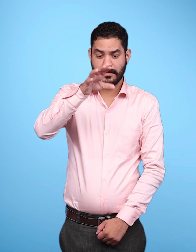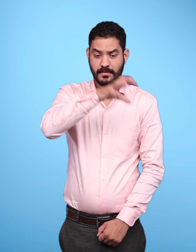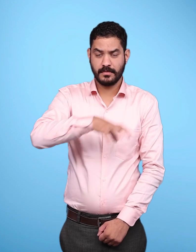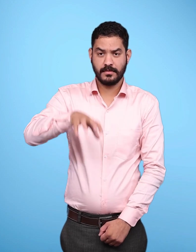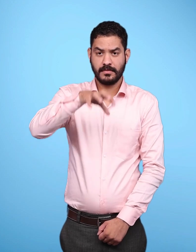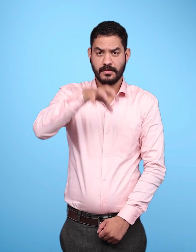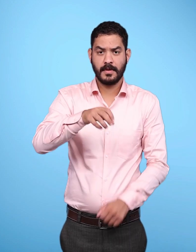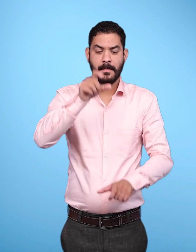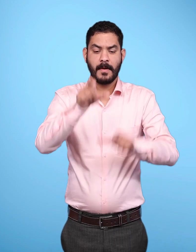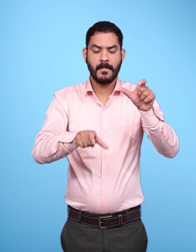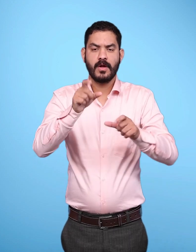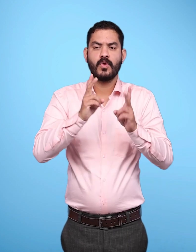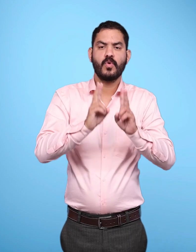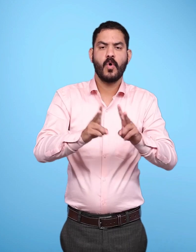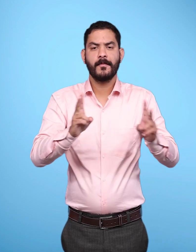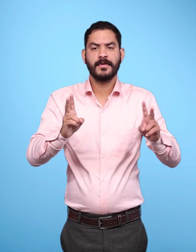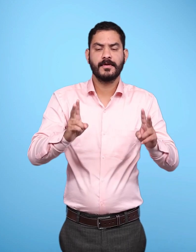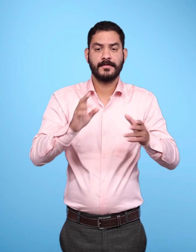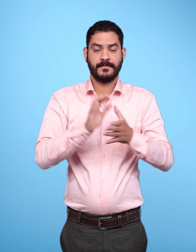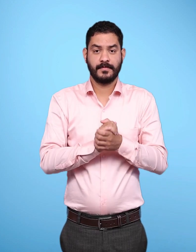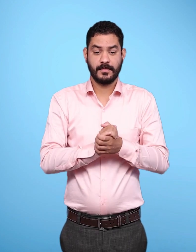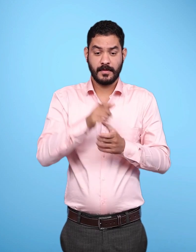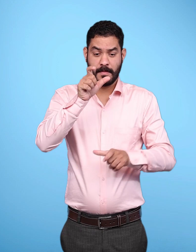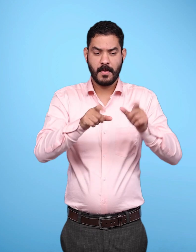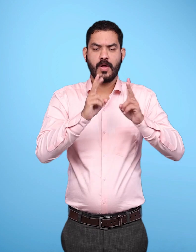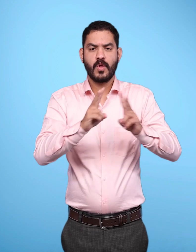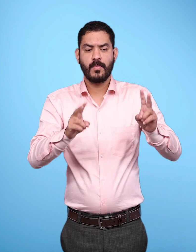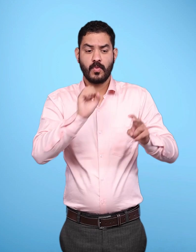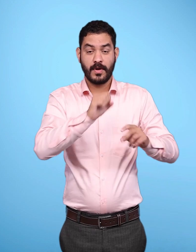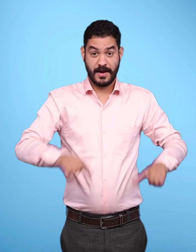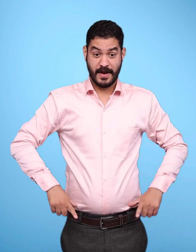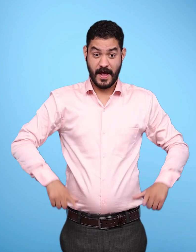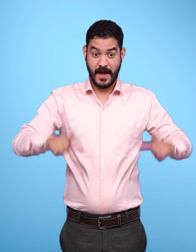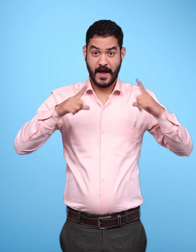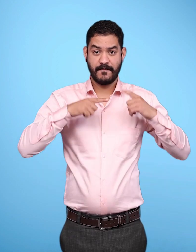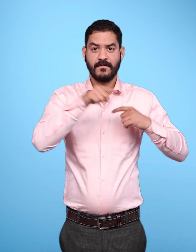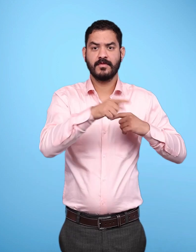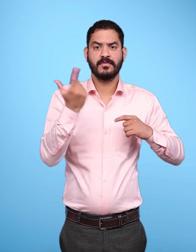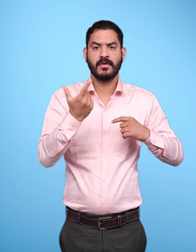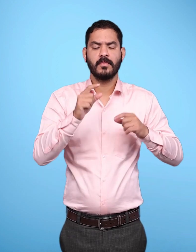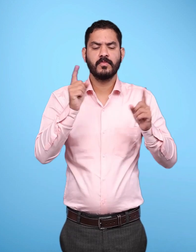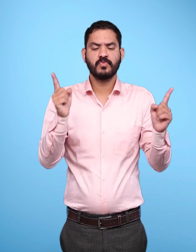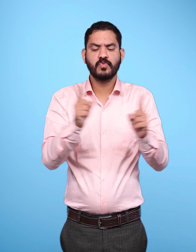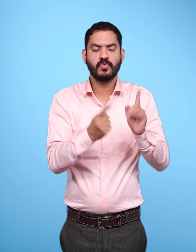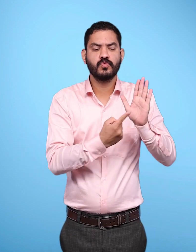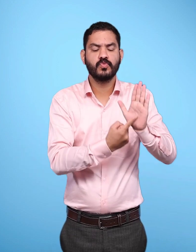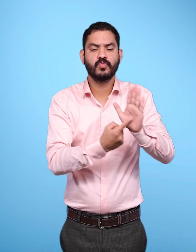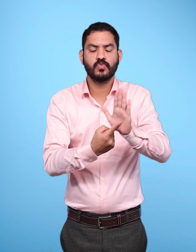Ordinary people in the kingdoms. We can catch an occasional glimpse of the lives of ordinary people from plays and